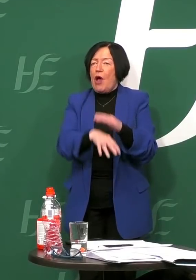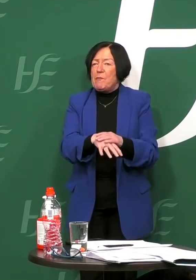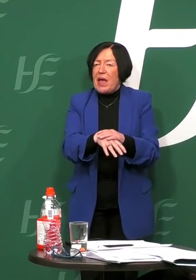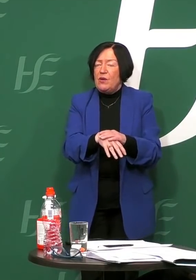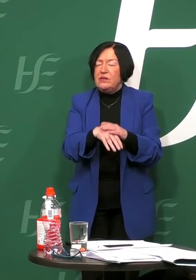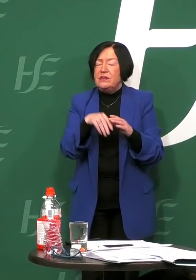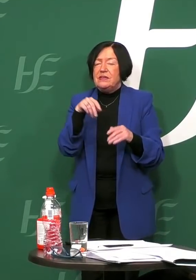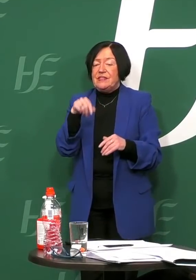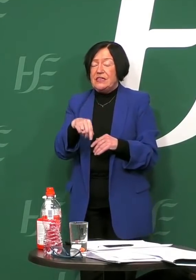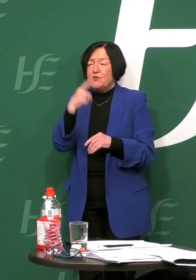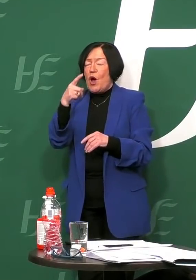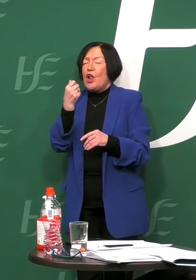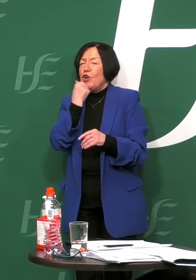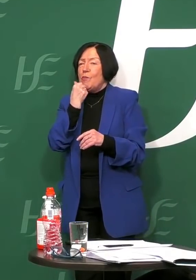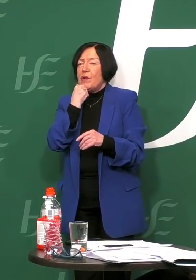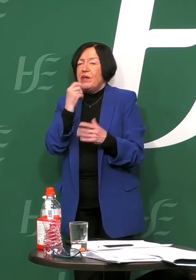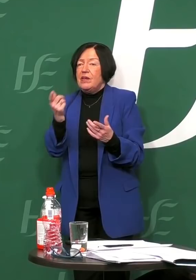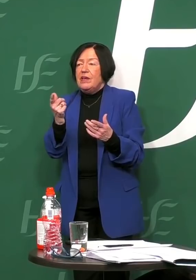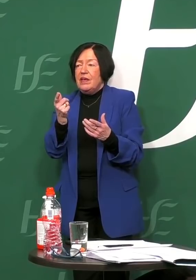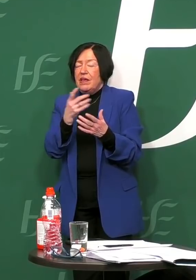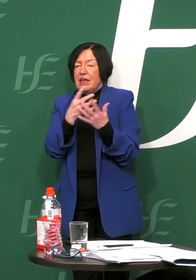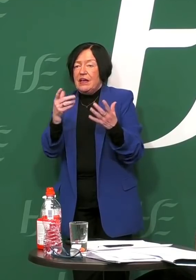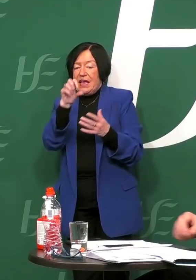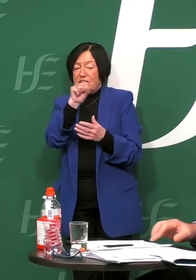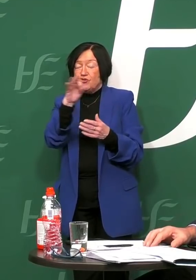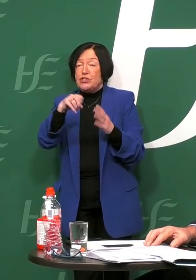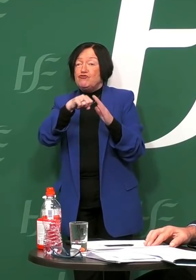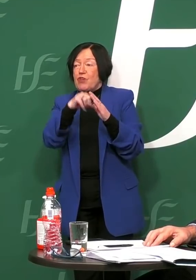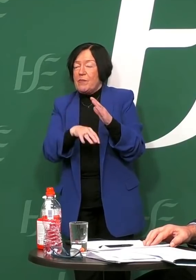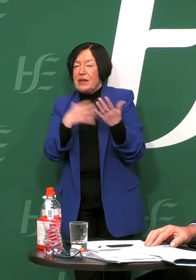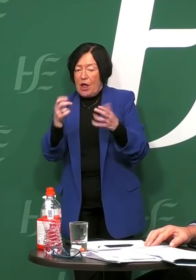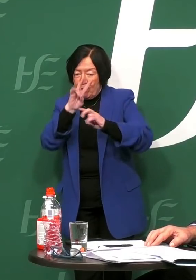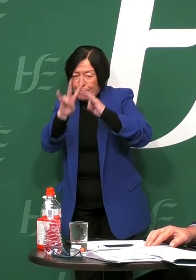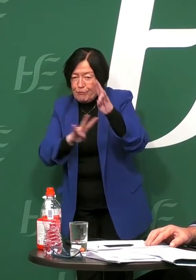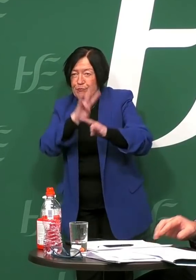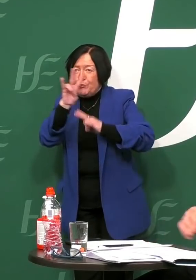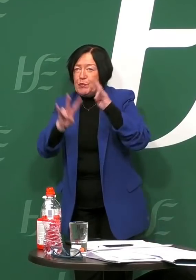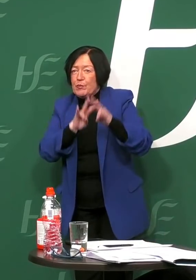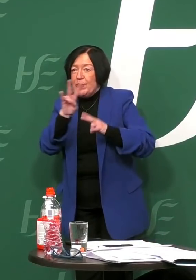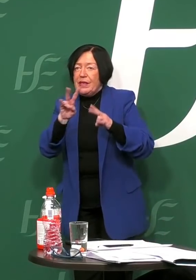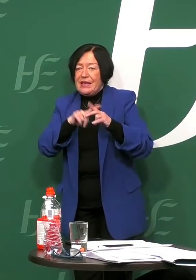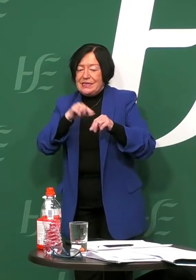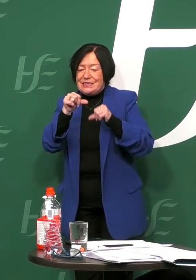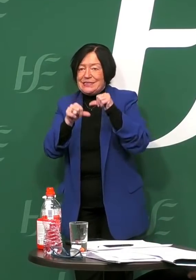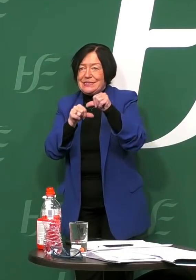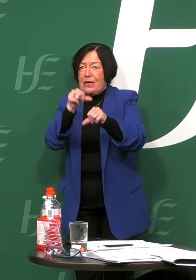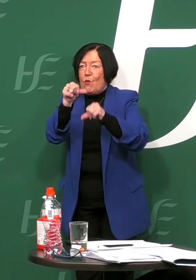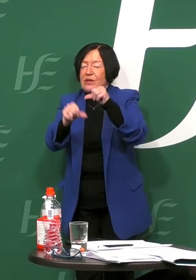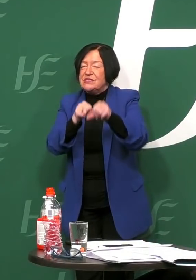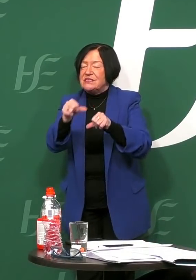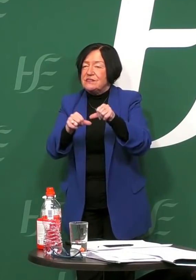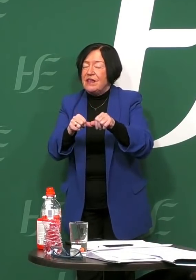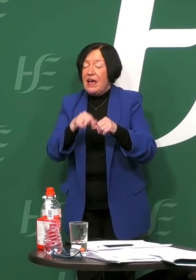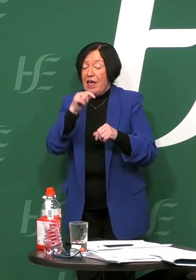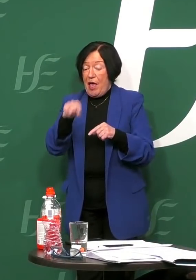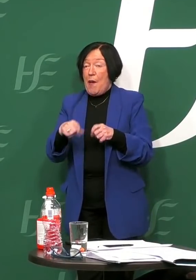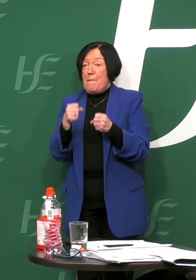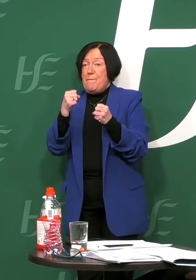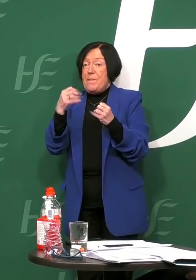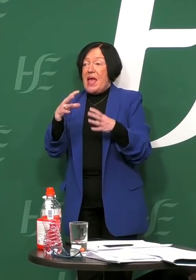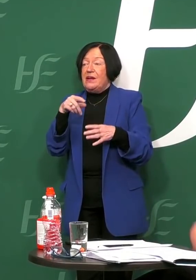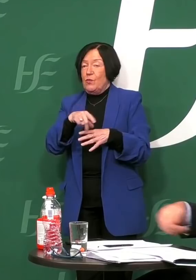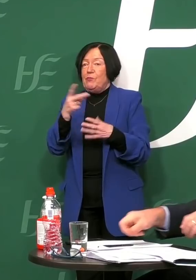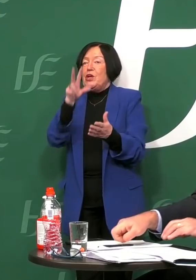this point in time, quite a number of S gene dropouts are being investigated and being sequenced. And I've no doubt many of those will